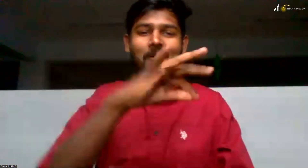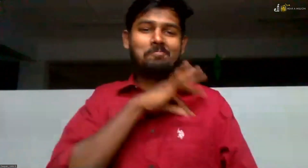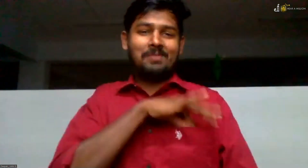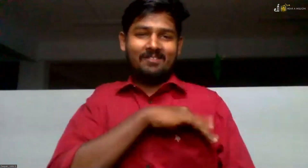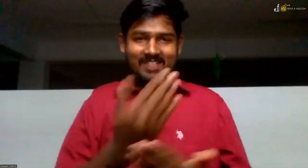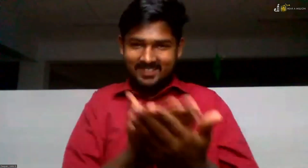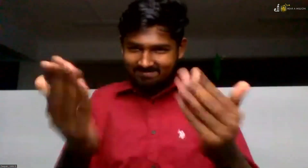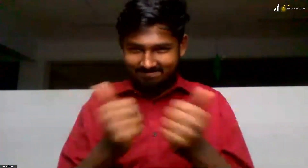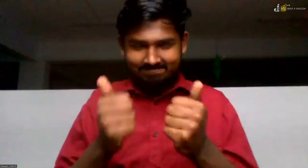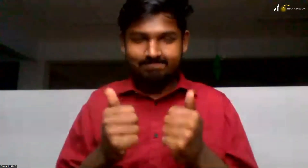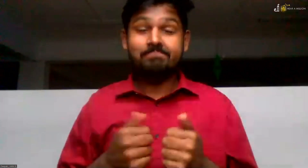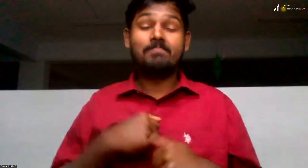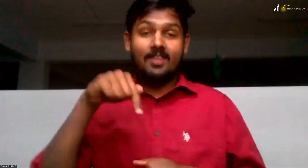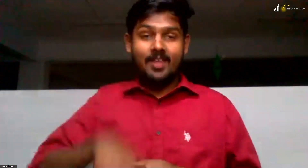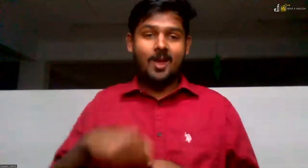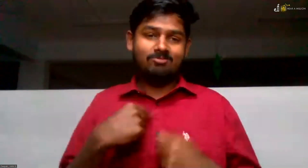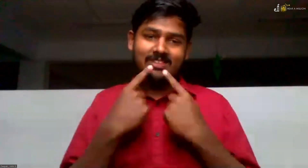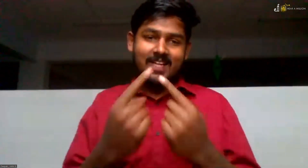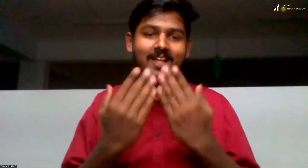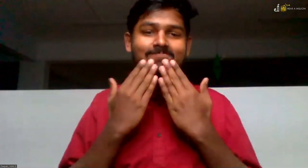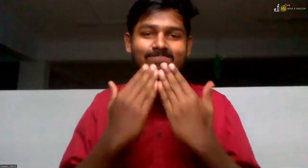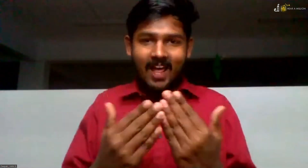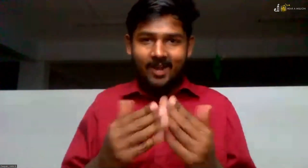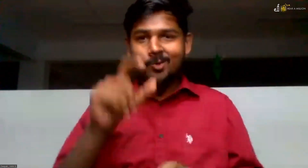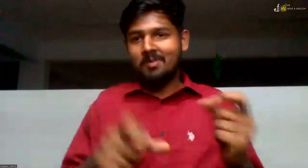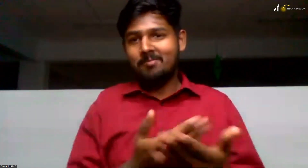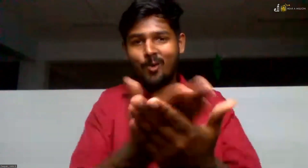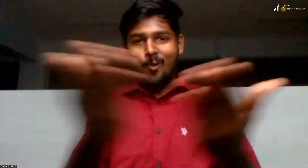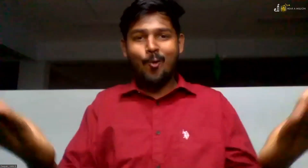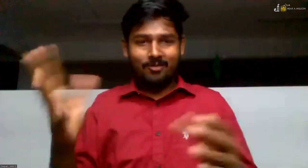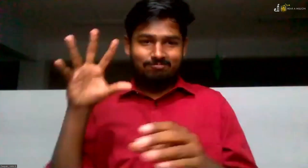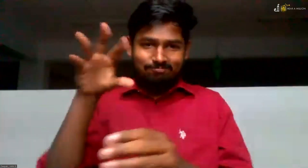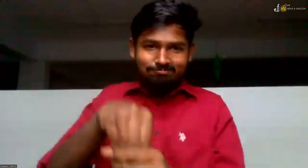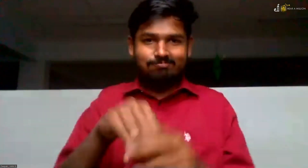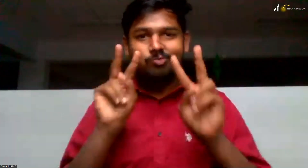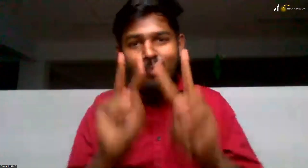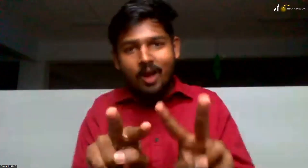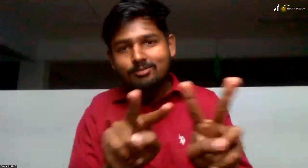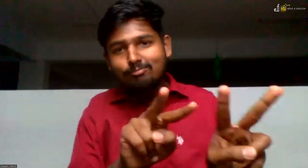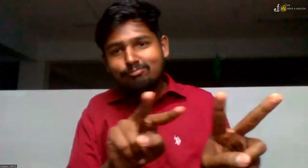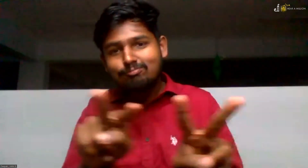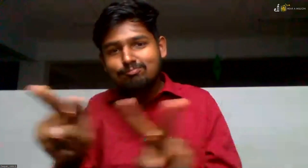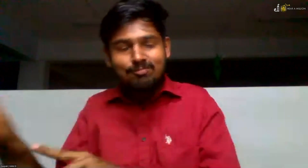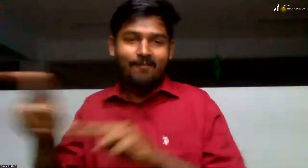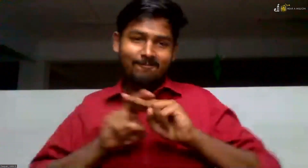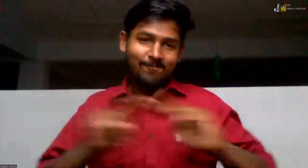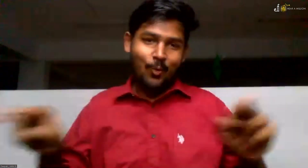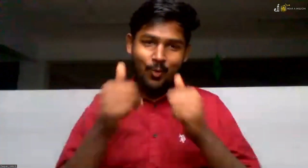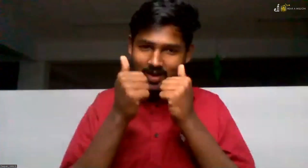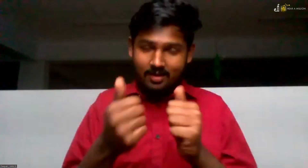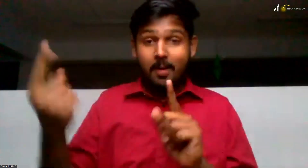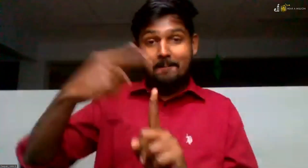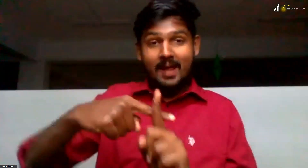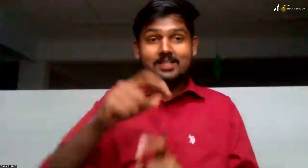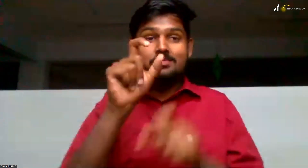feedback will help us to do much better in the future. So now I would like to thank everybody for joining our